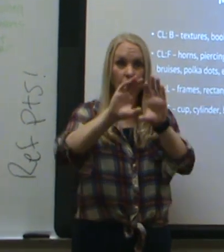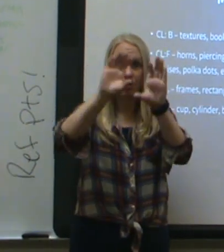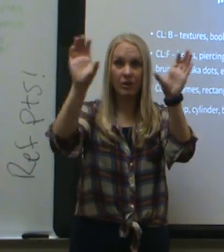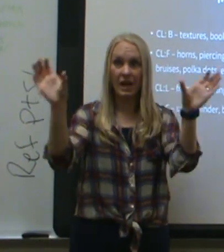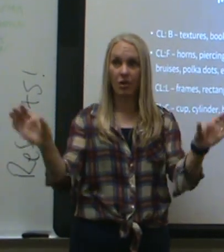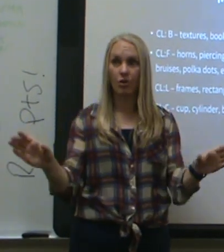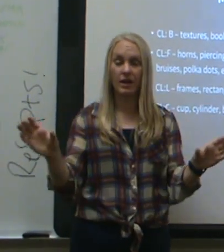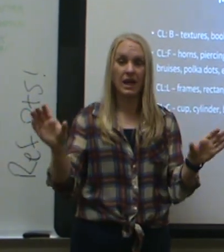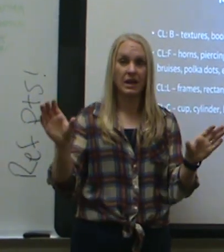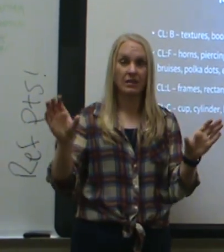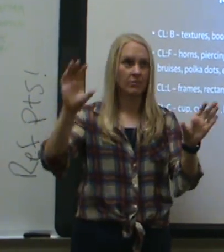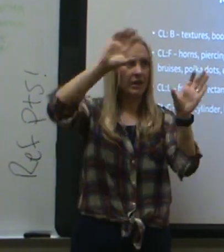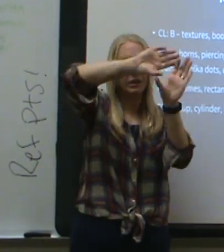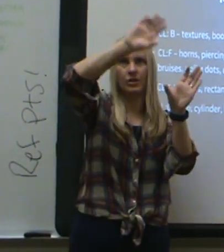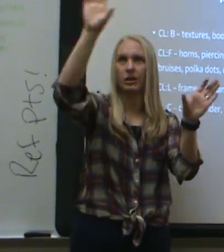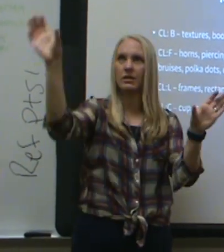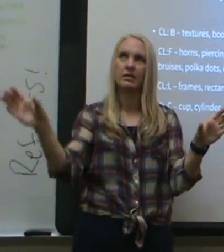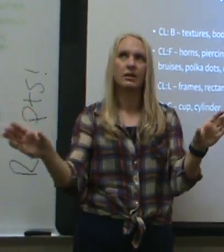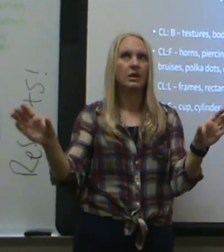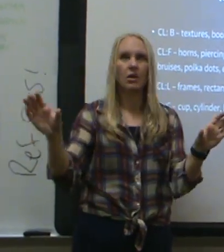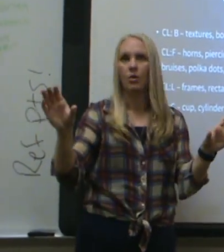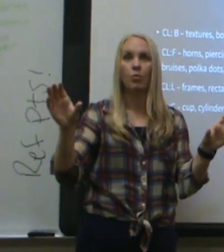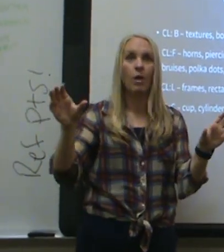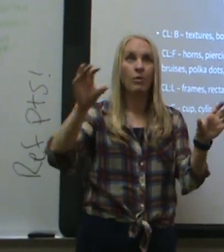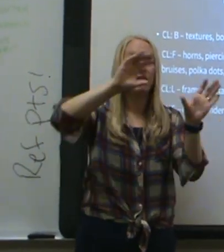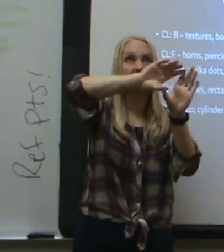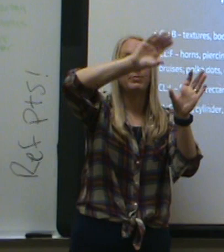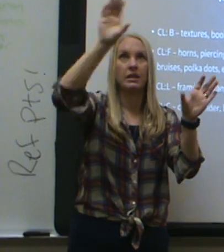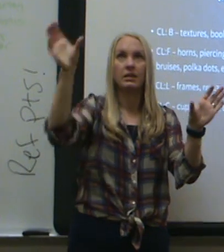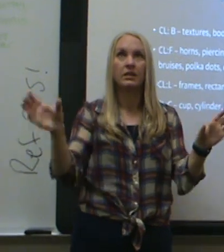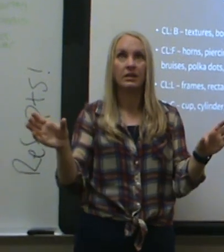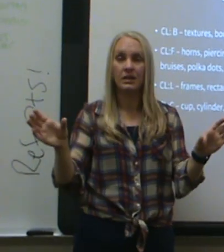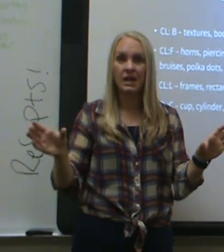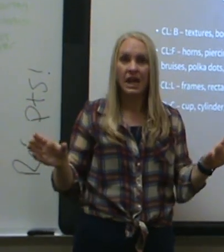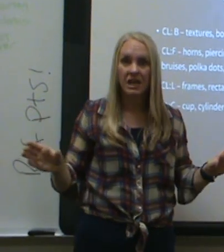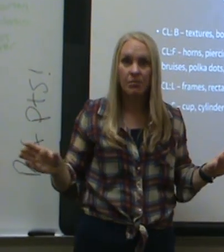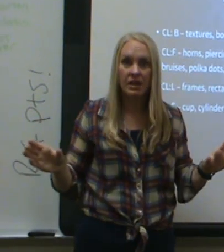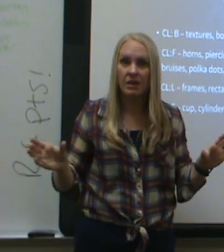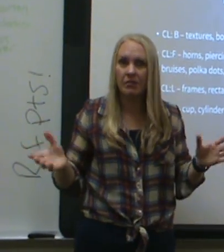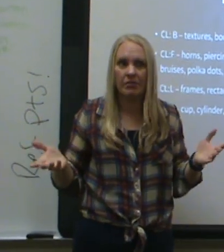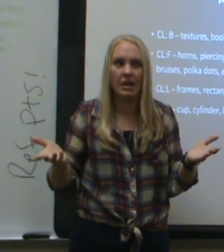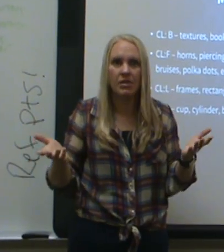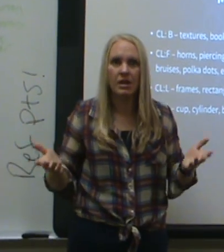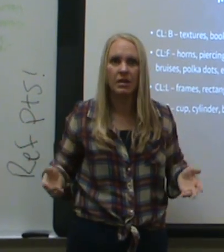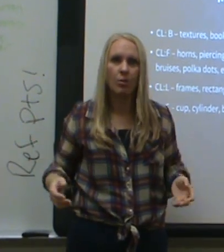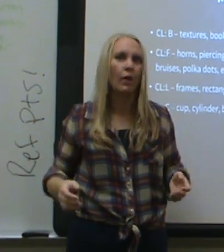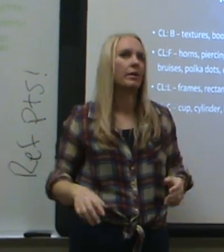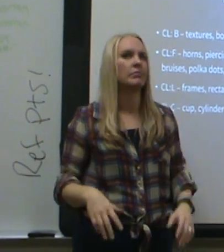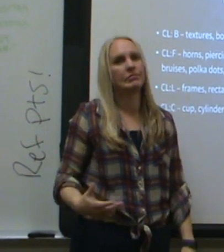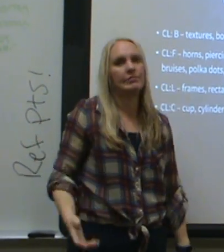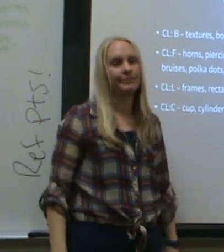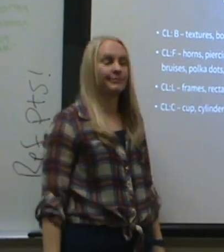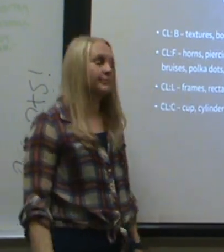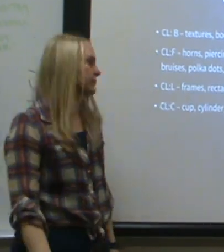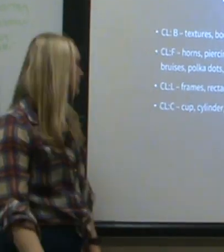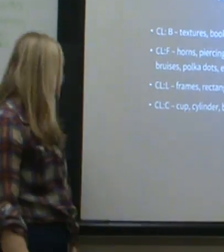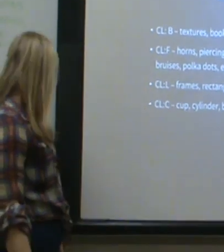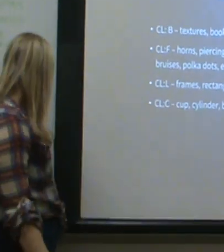You can create, right? Look, what would this be? It can be anything that you want.